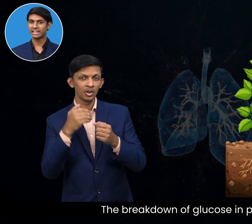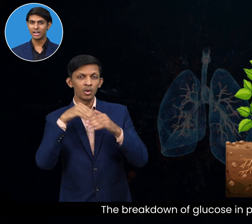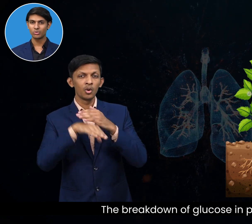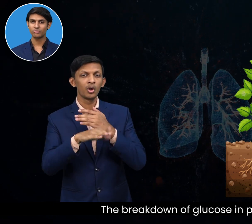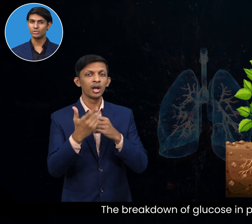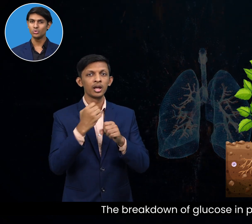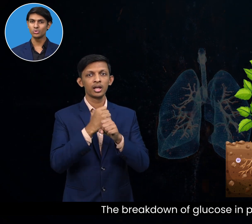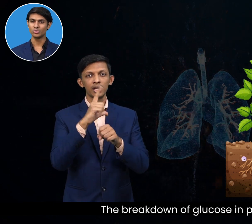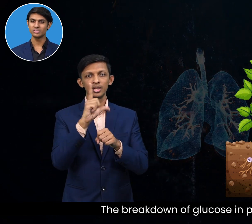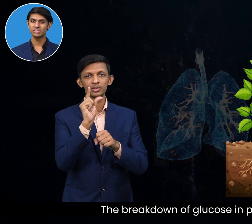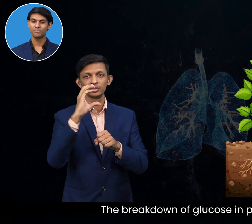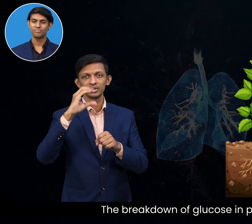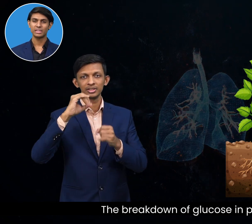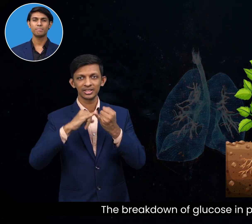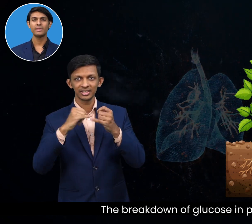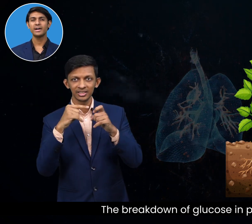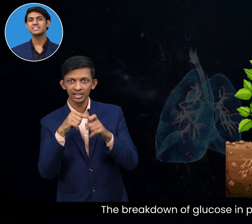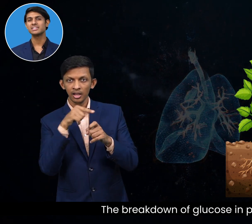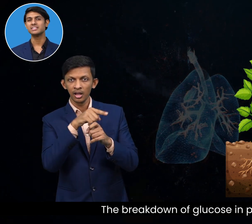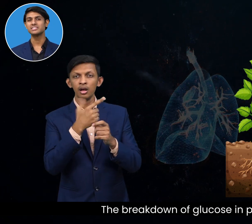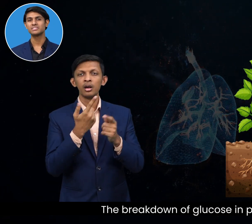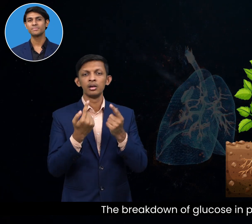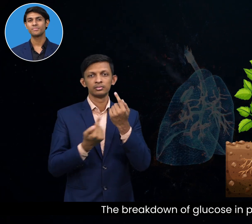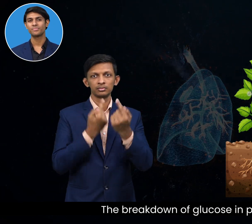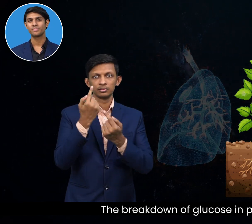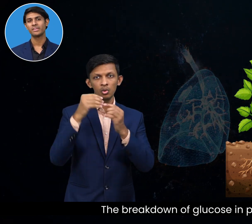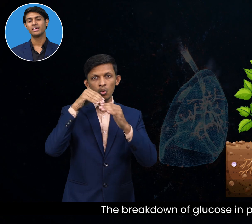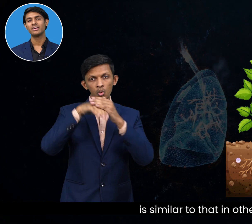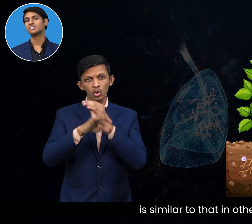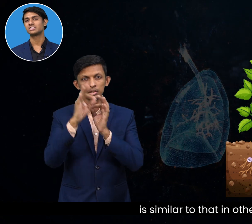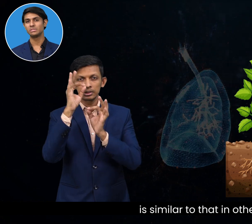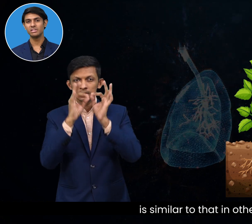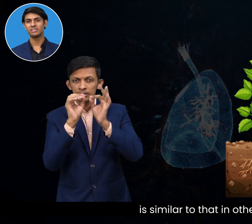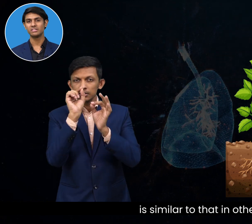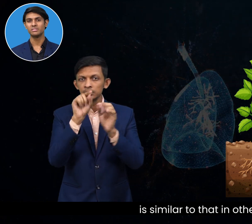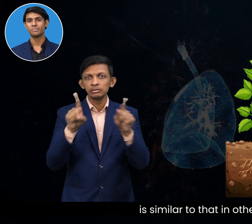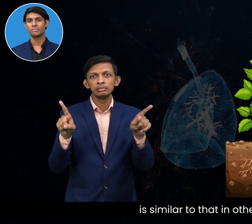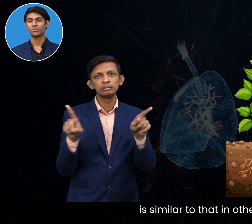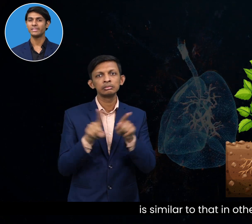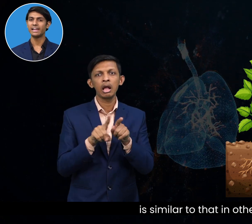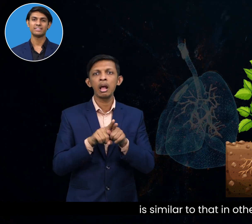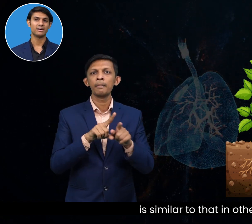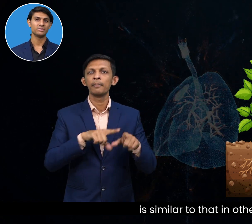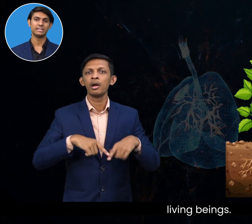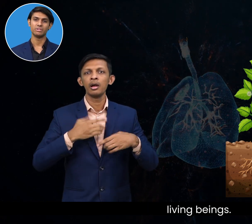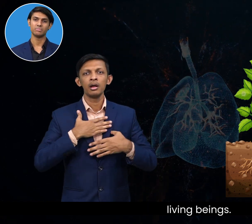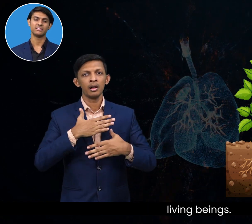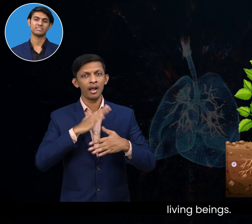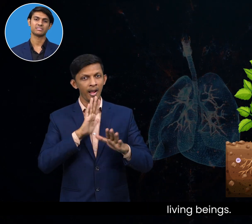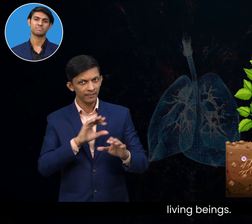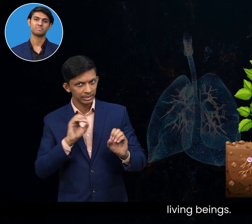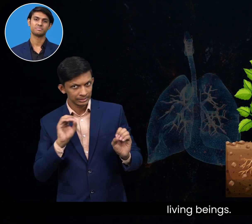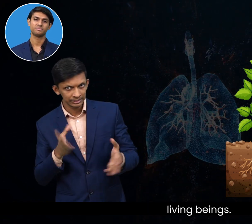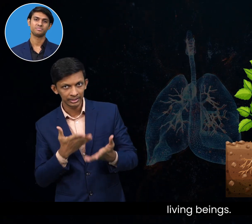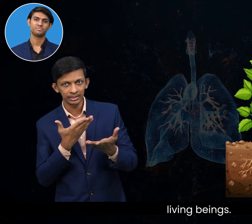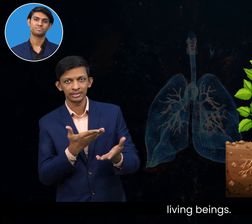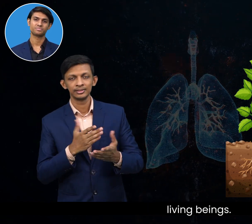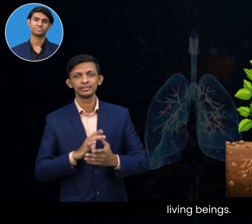The breakdown of glucose in plant cells is similar to that in other living beings.